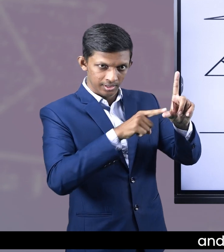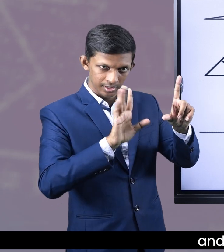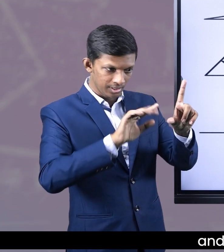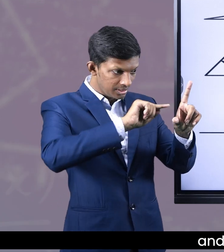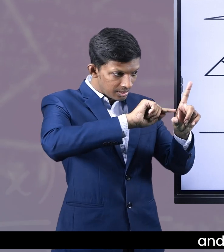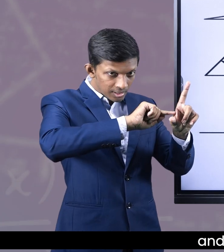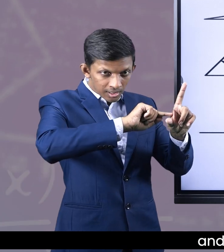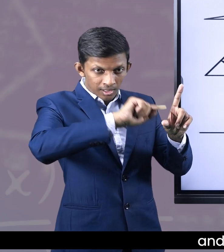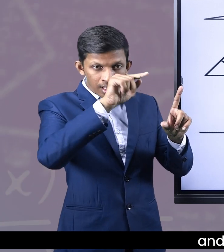supplementary angles.